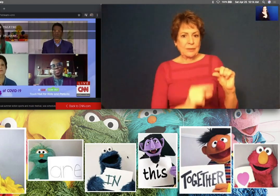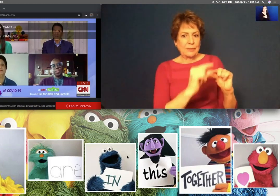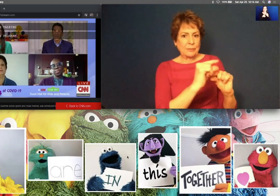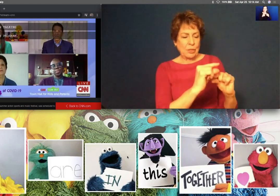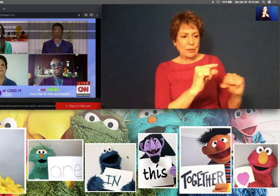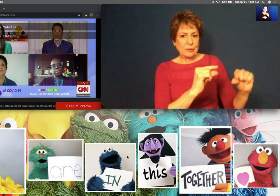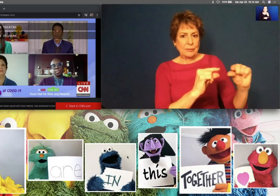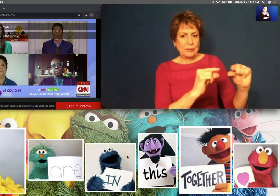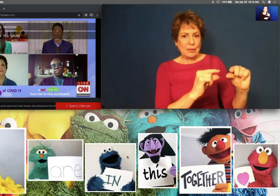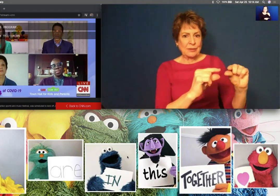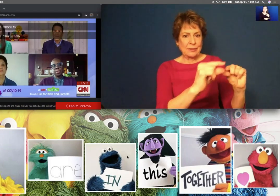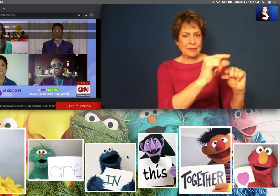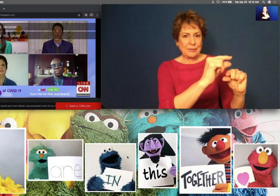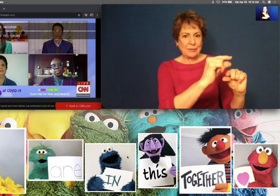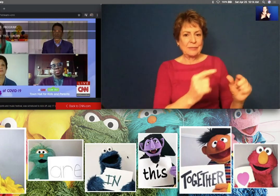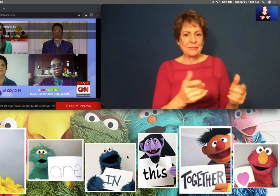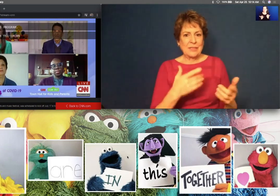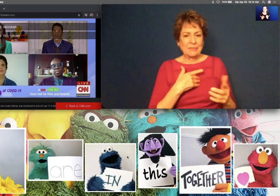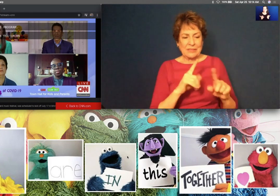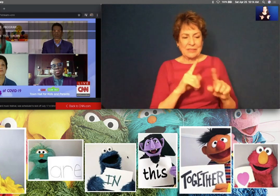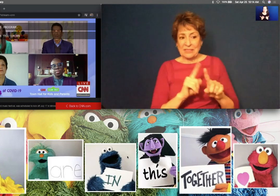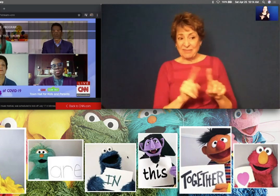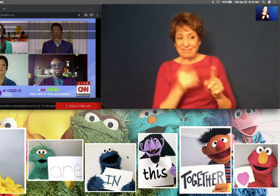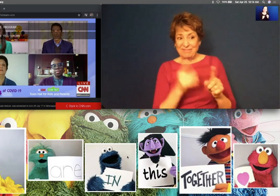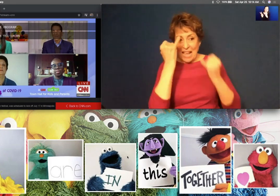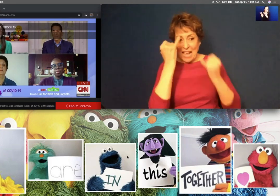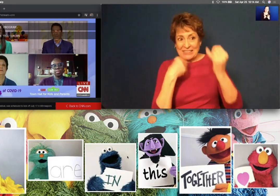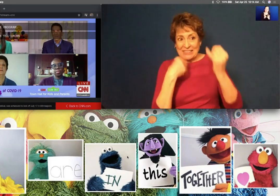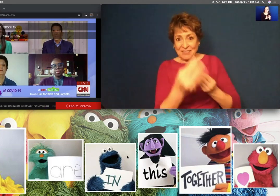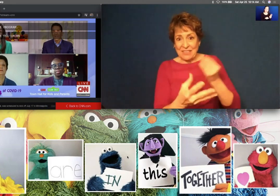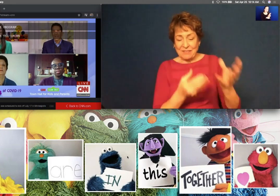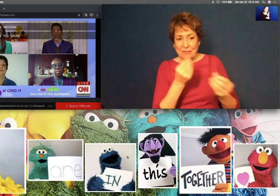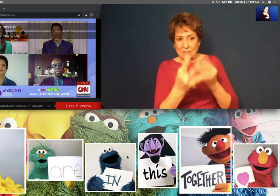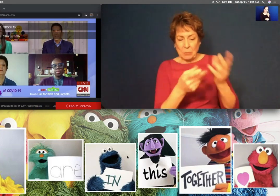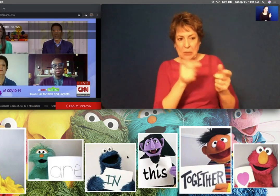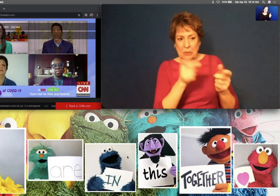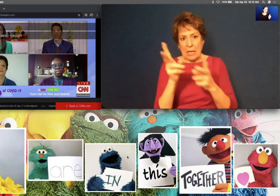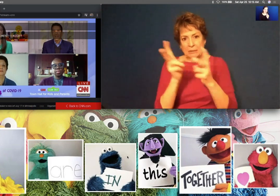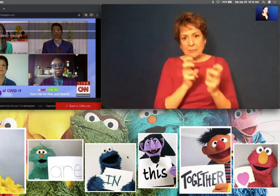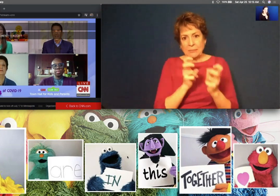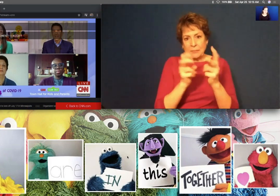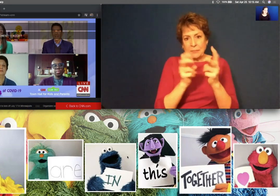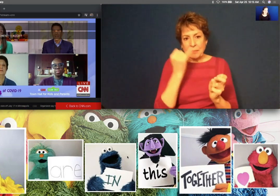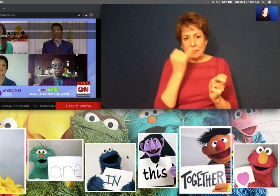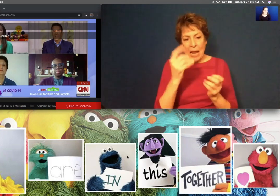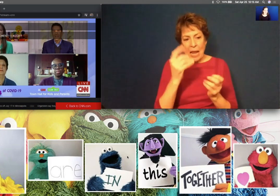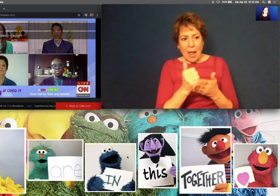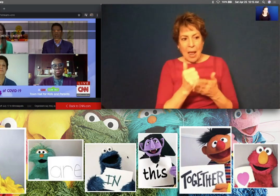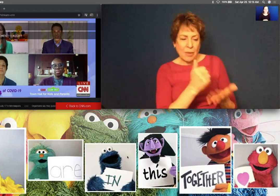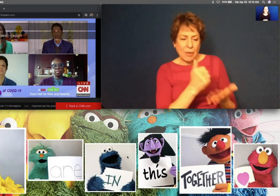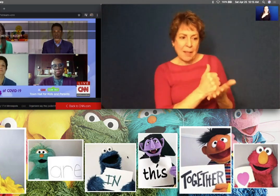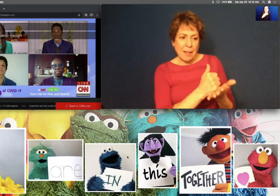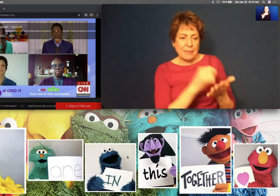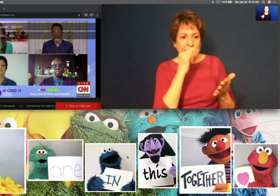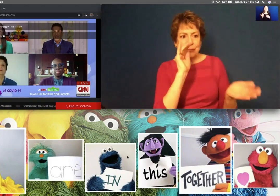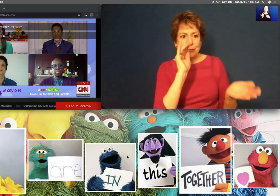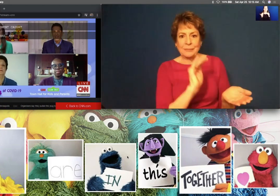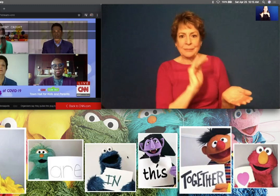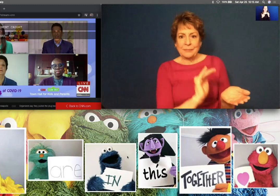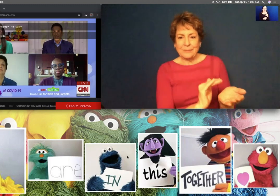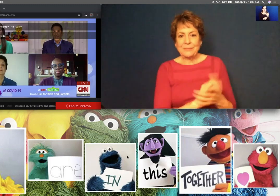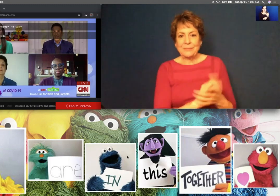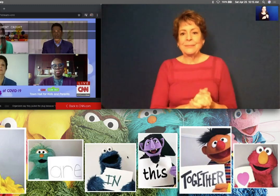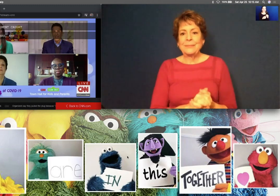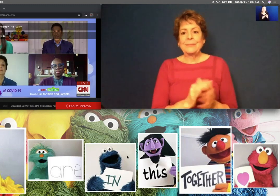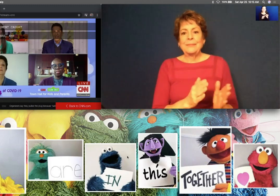actually captured by one of our producers, Tawanda Scott. She heard her daughter, Tanjan, speaking with one of her friends, Ramona. They were talking about coronavirus, and as she